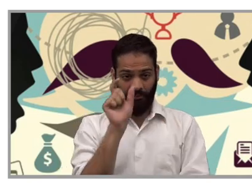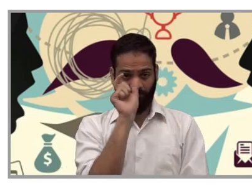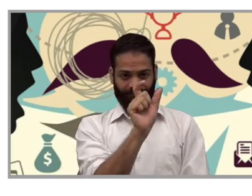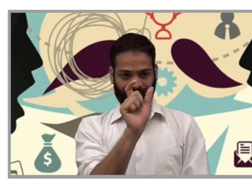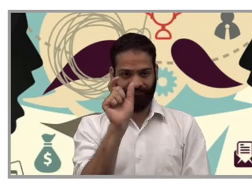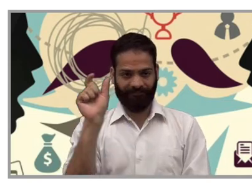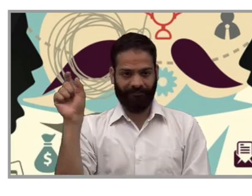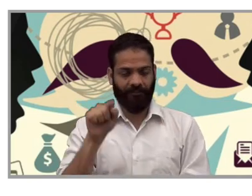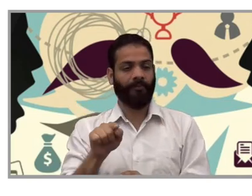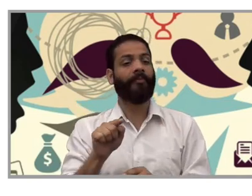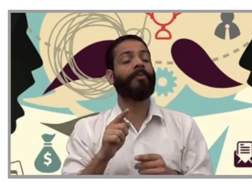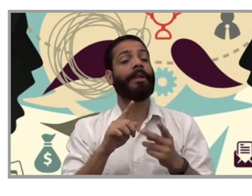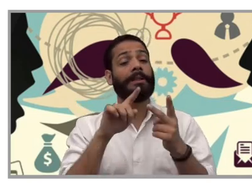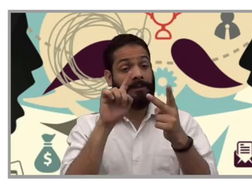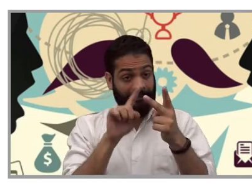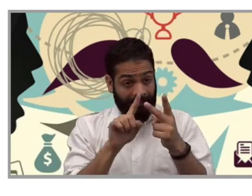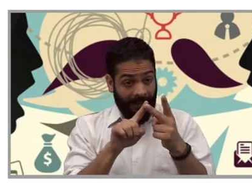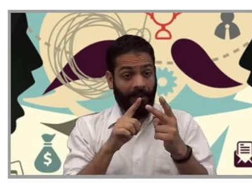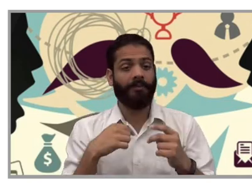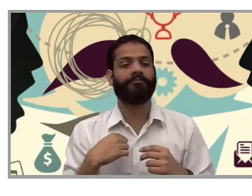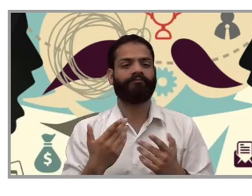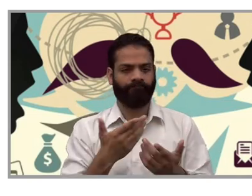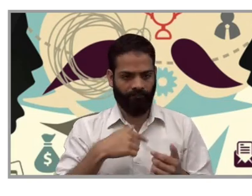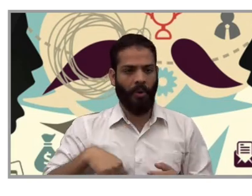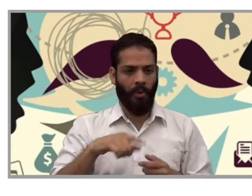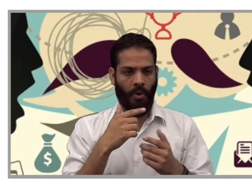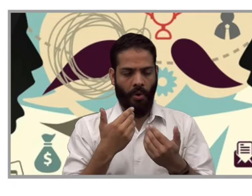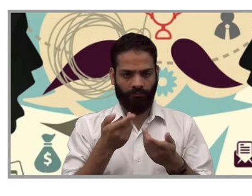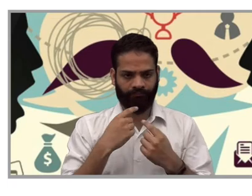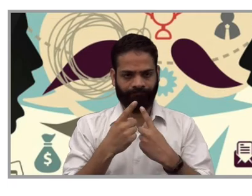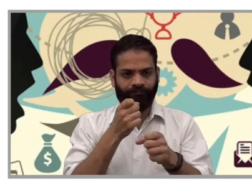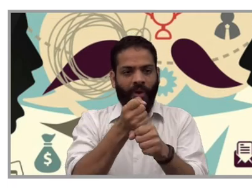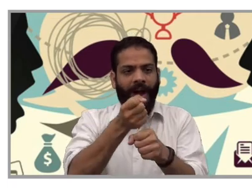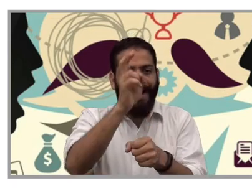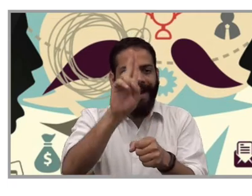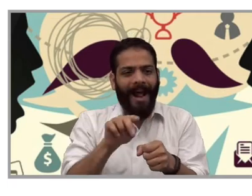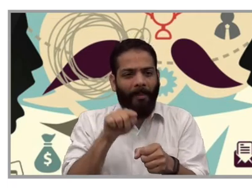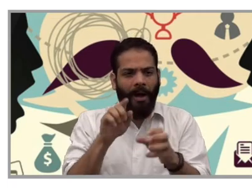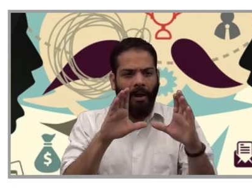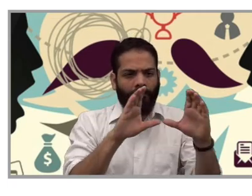Secondly, we will examine the grammatical categories of these signs.